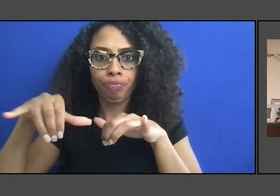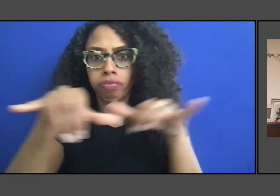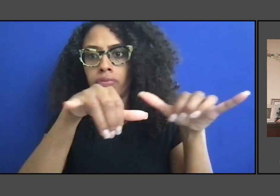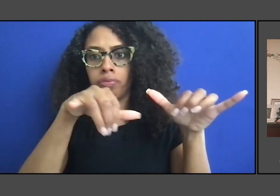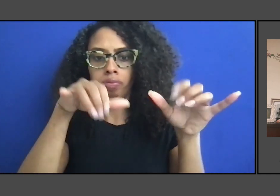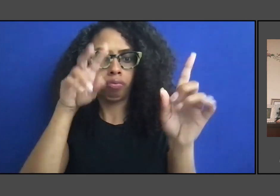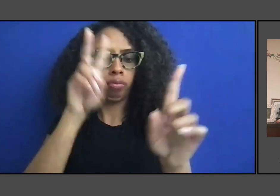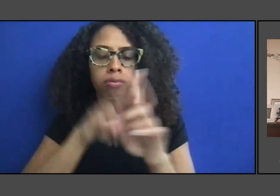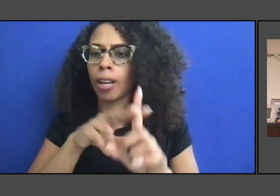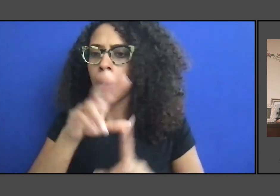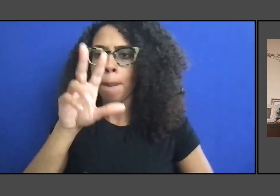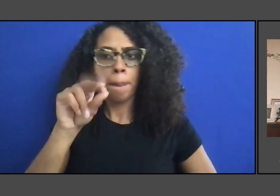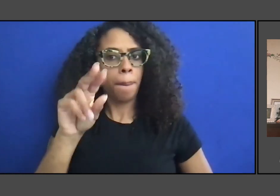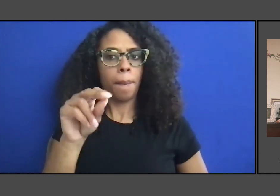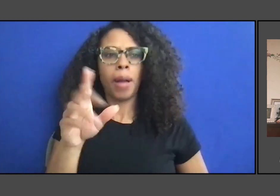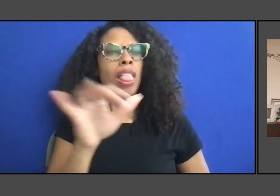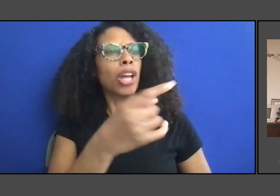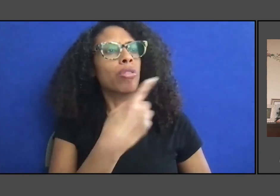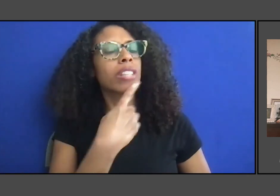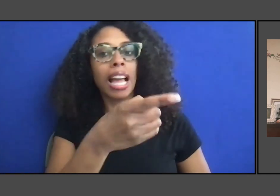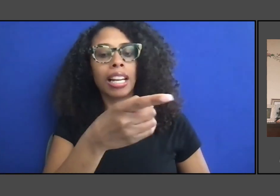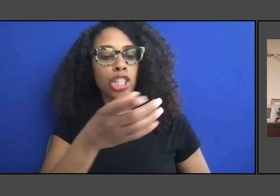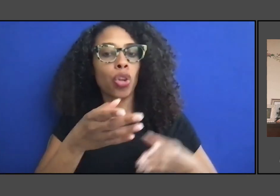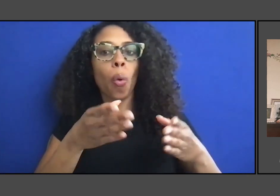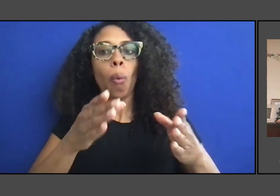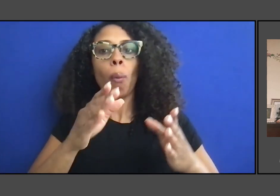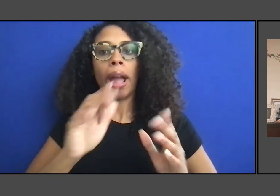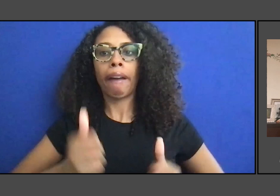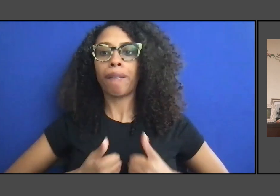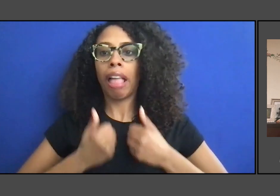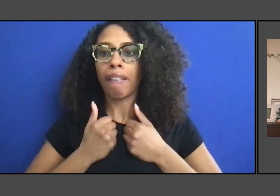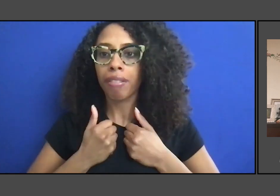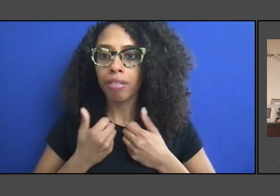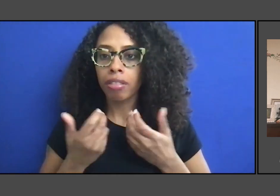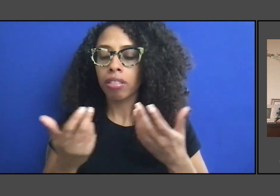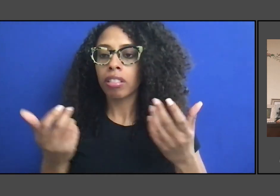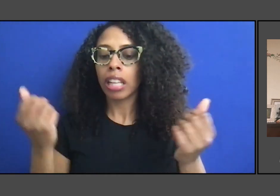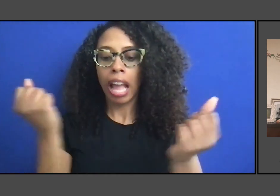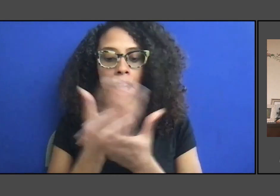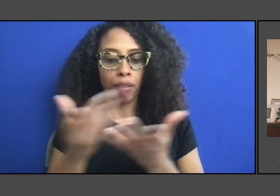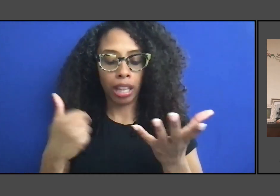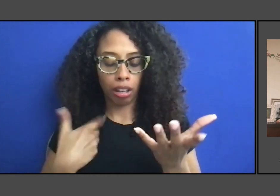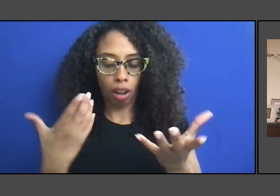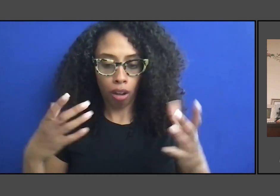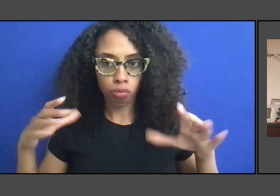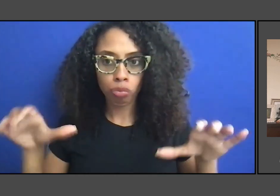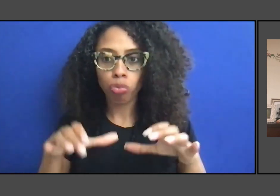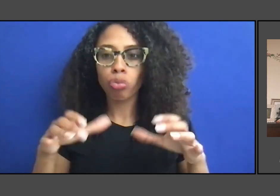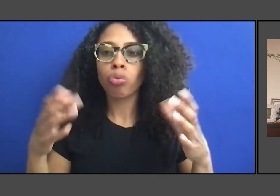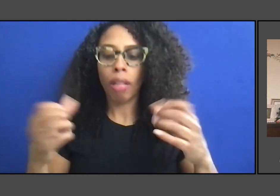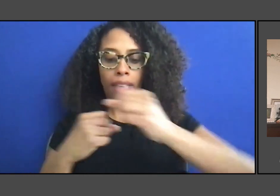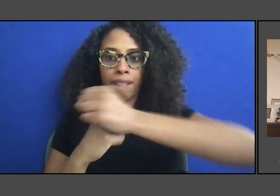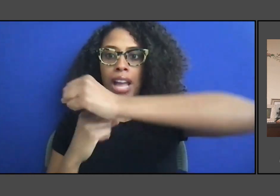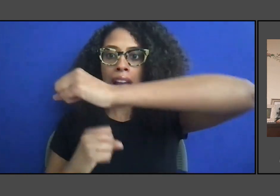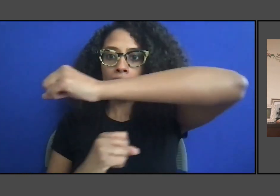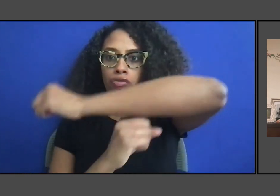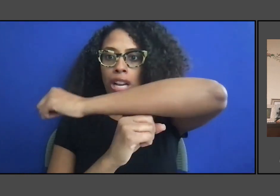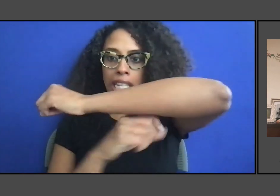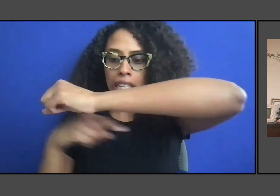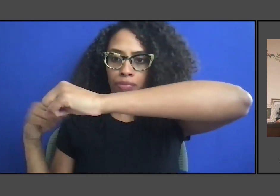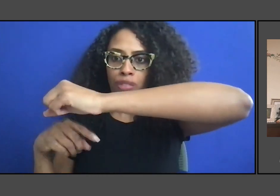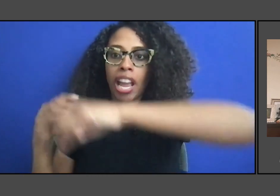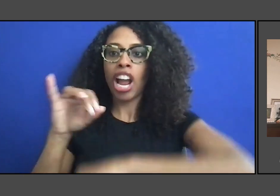life. That everything I do is based on my jazz tradition and my jazz